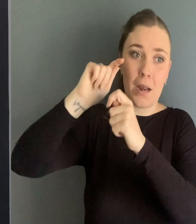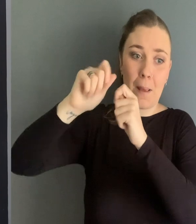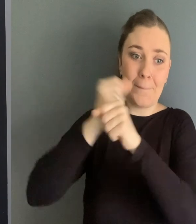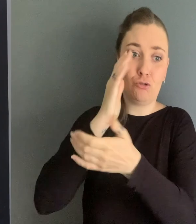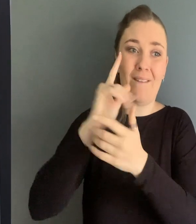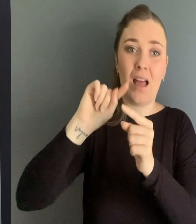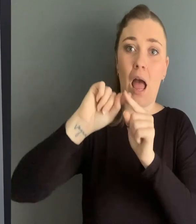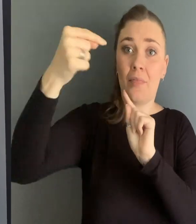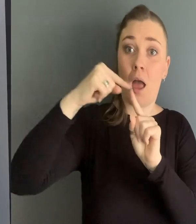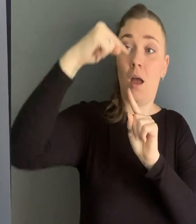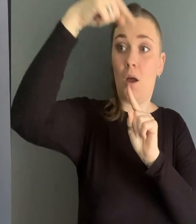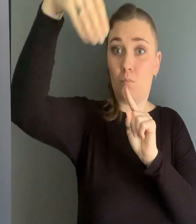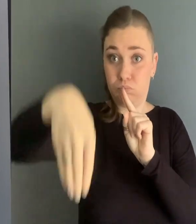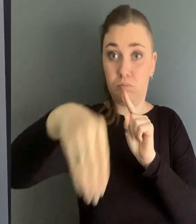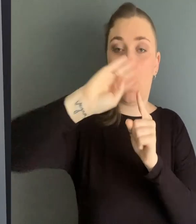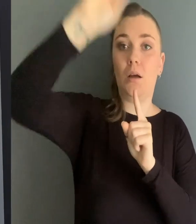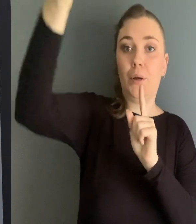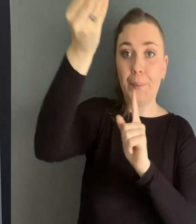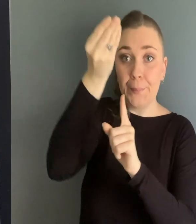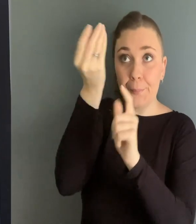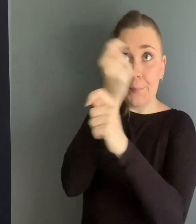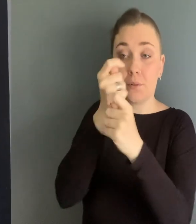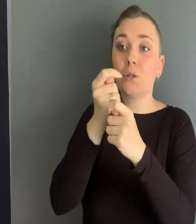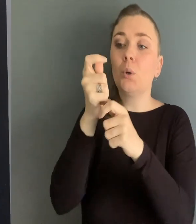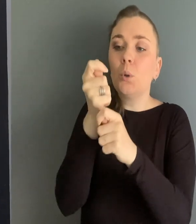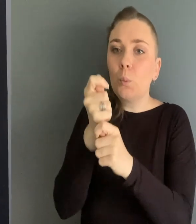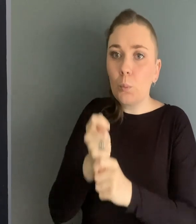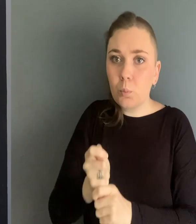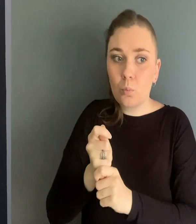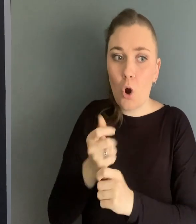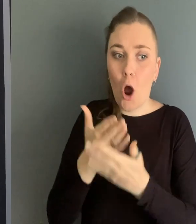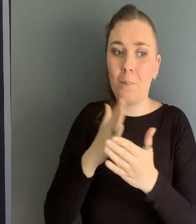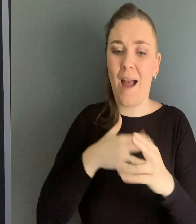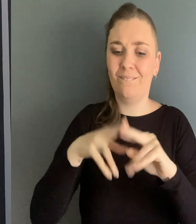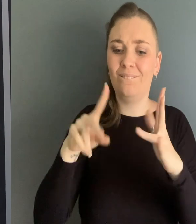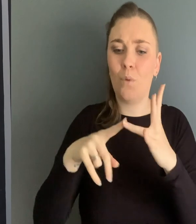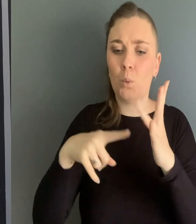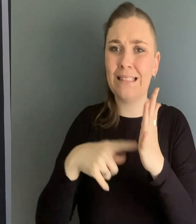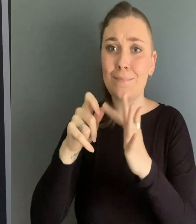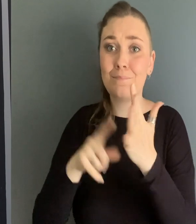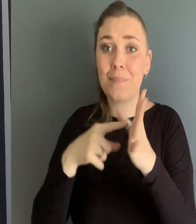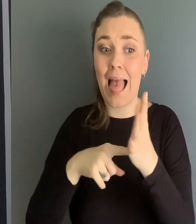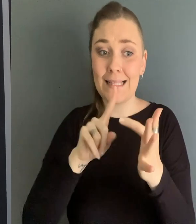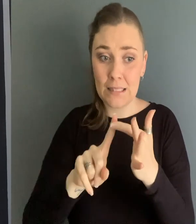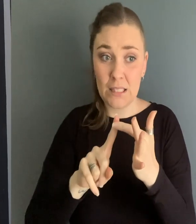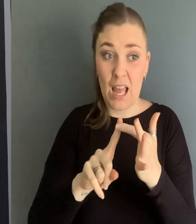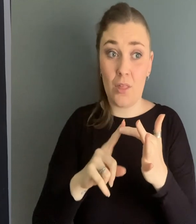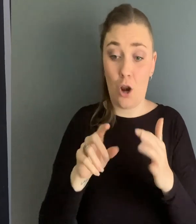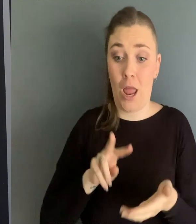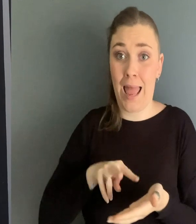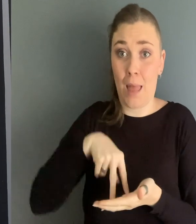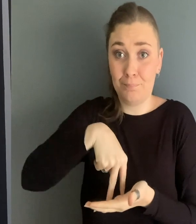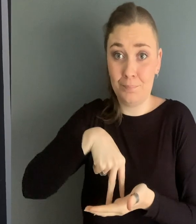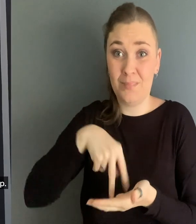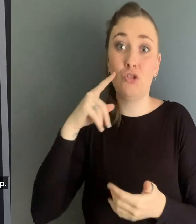transition side of the ramp i then tie the loose end of the rope to my footplate i get out of my chair and i use what abilities i have